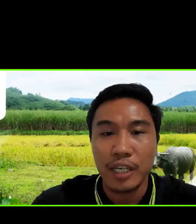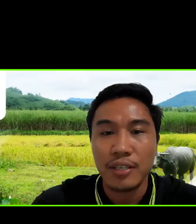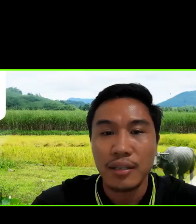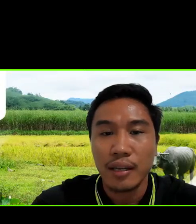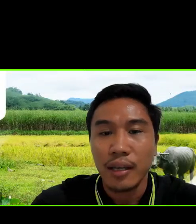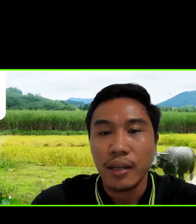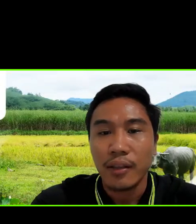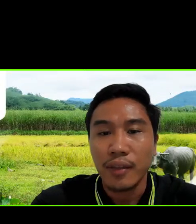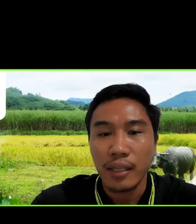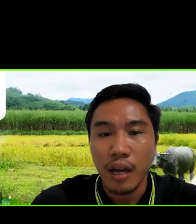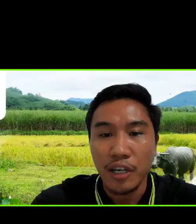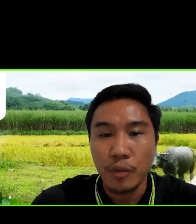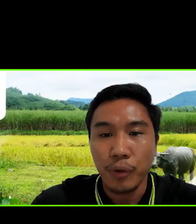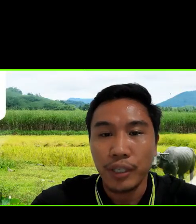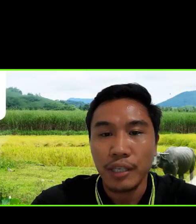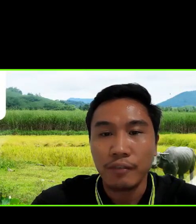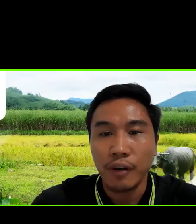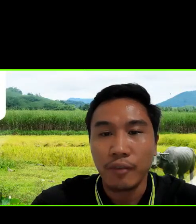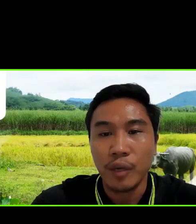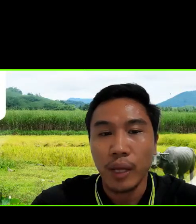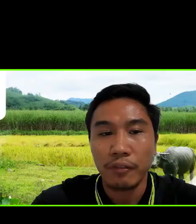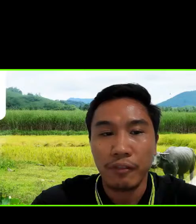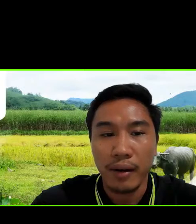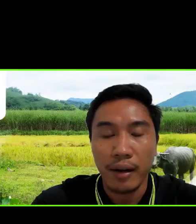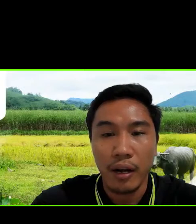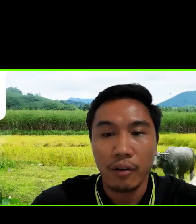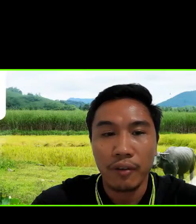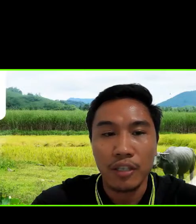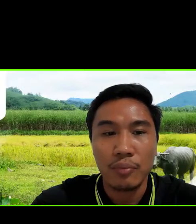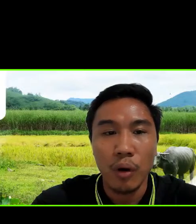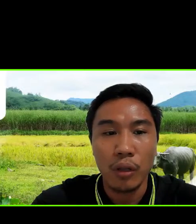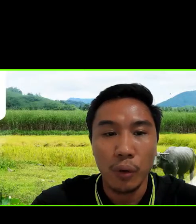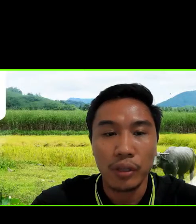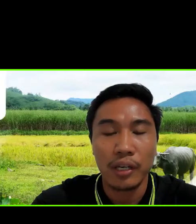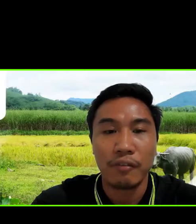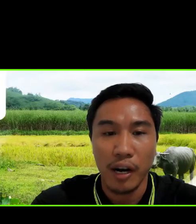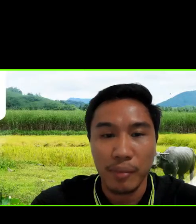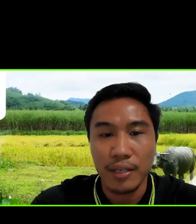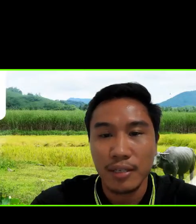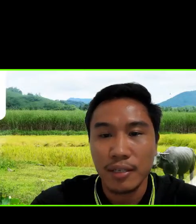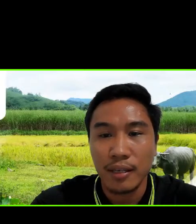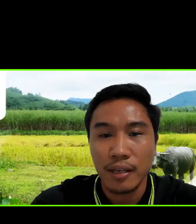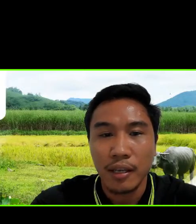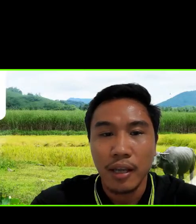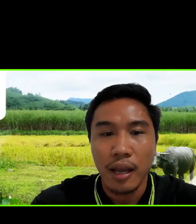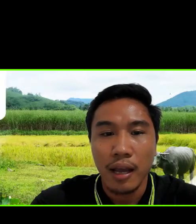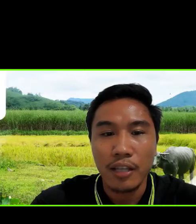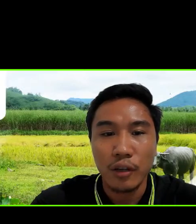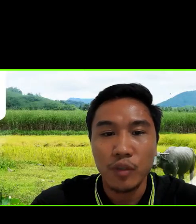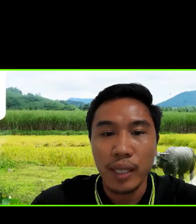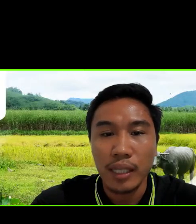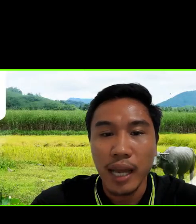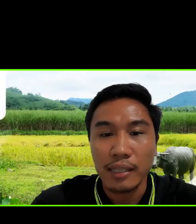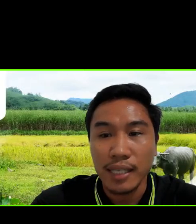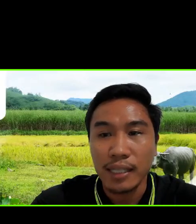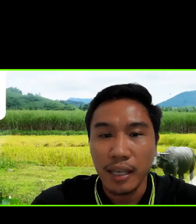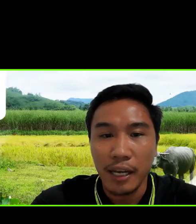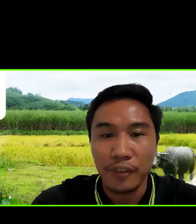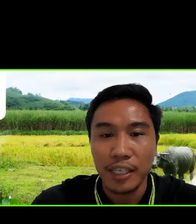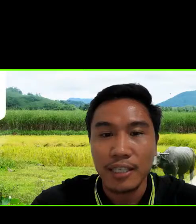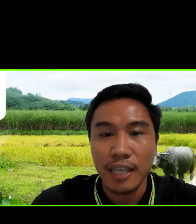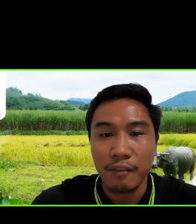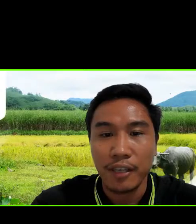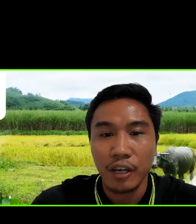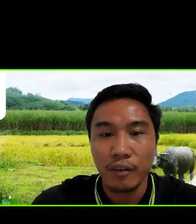appropriate leaders that are supportive of the welfare of smallholder farmers. As of